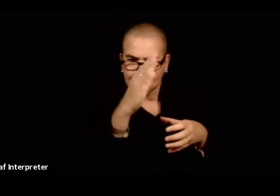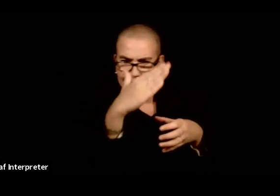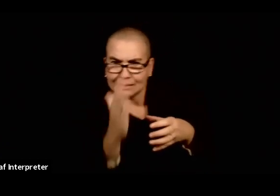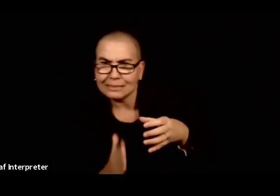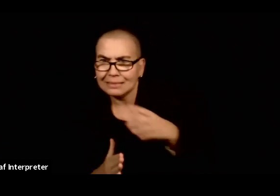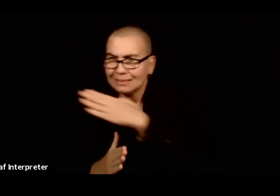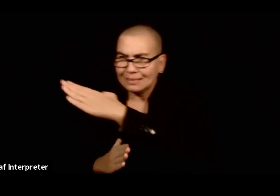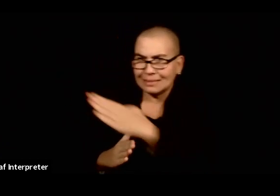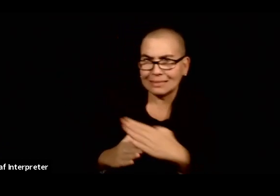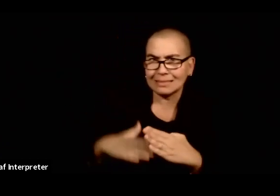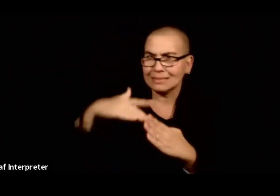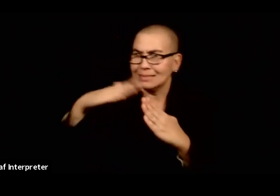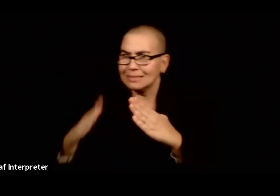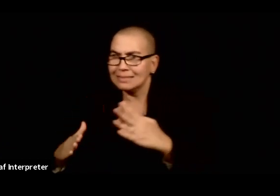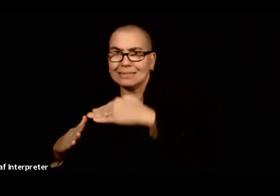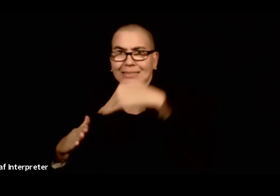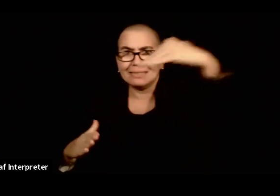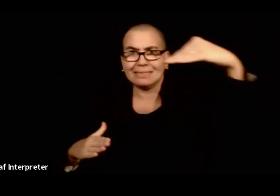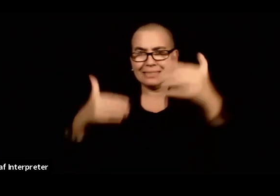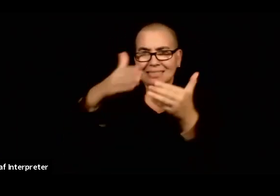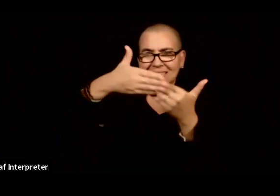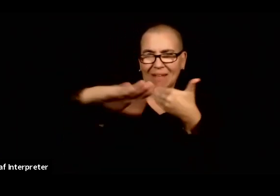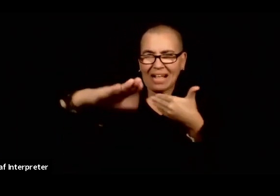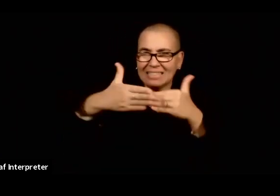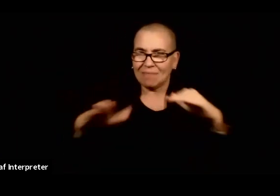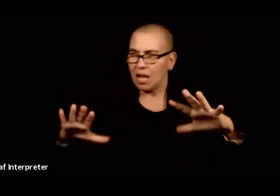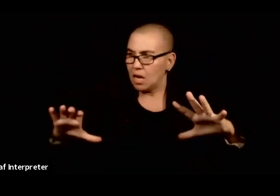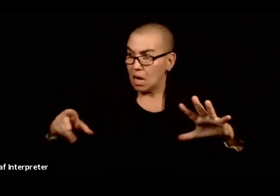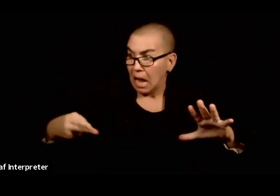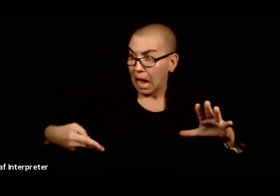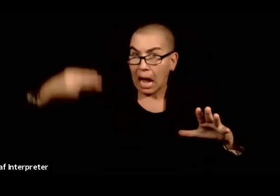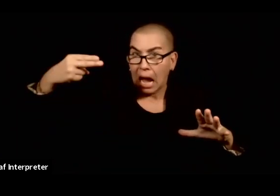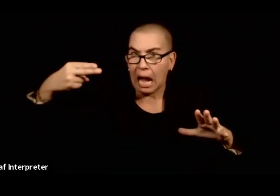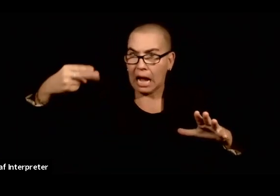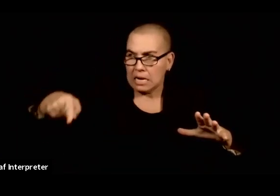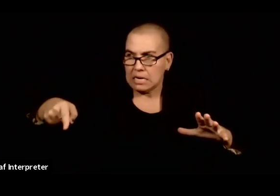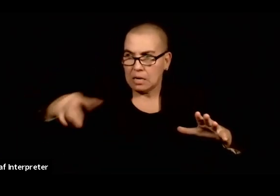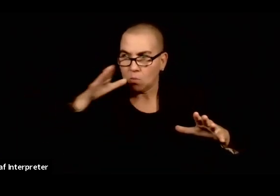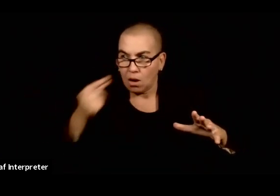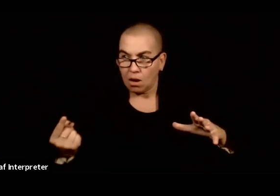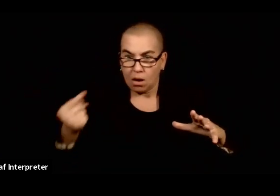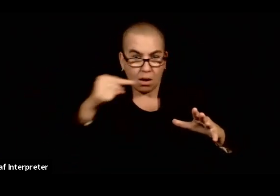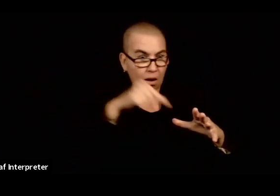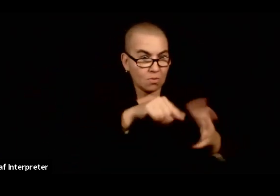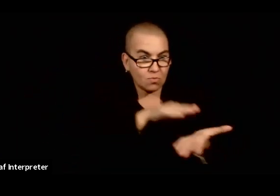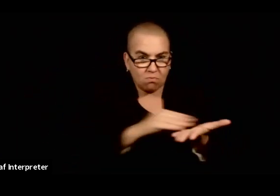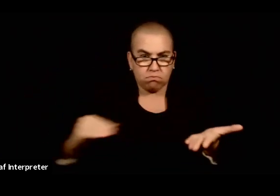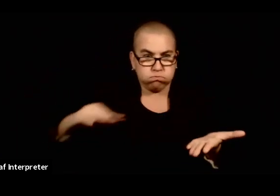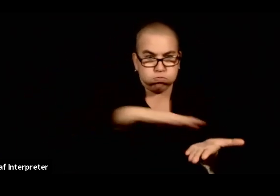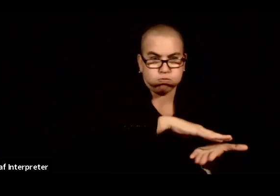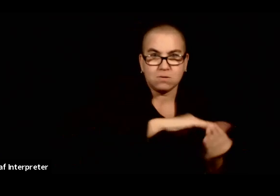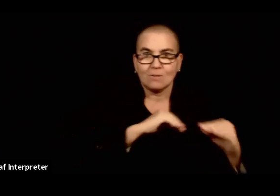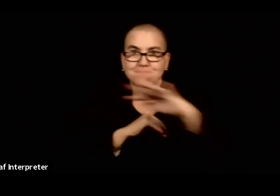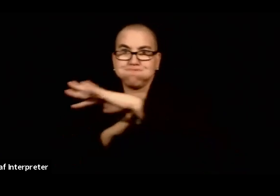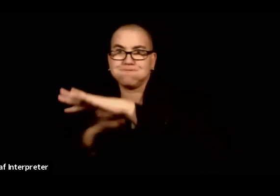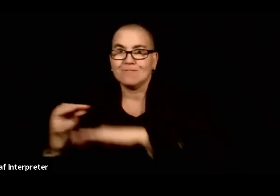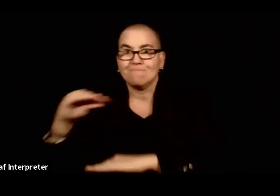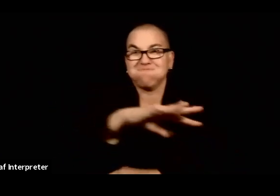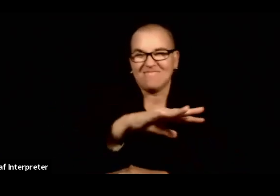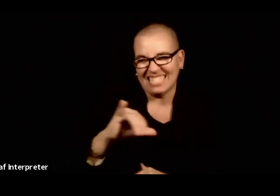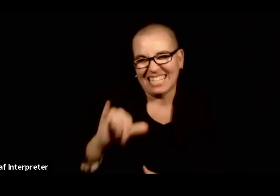numbers as well. For facilities who have never had a COVID-19 case or have not had a case